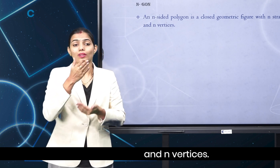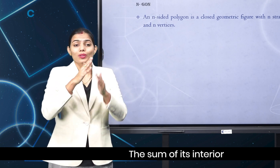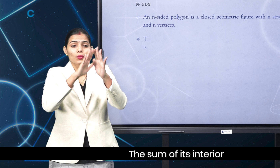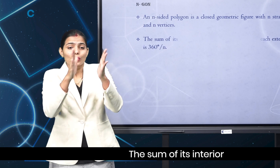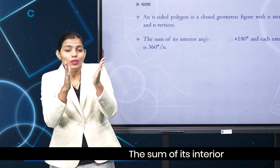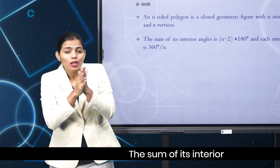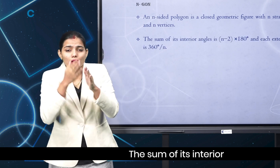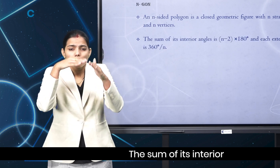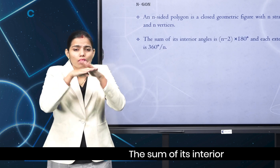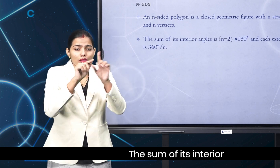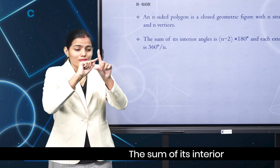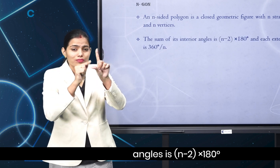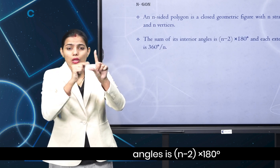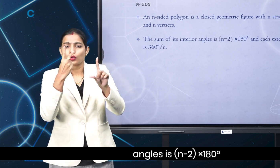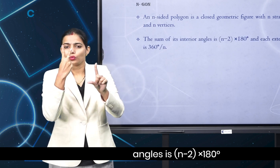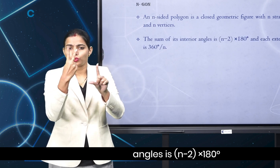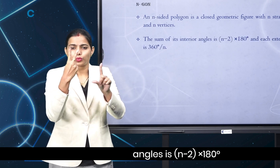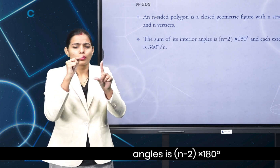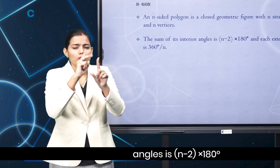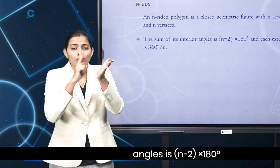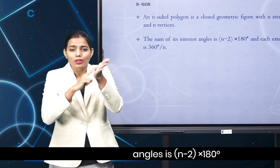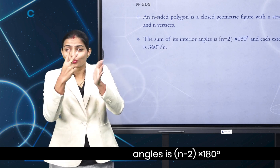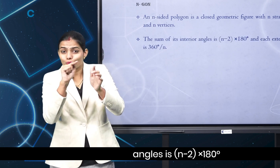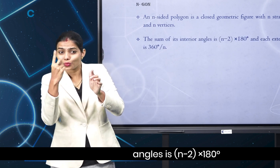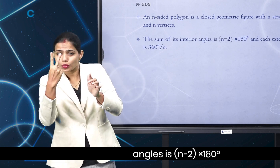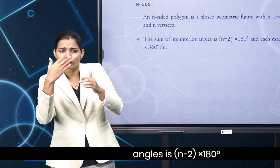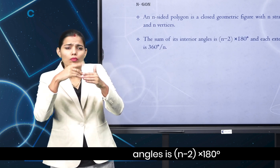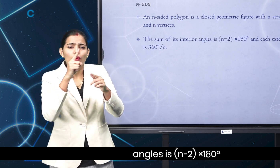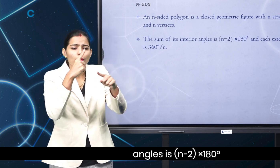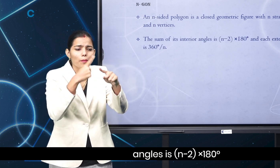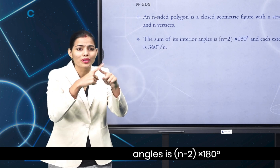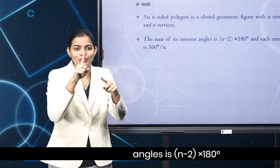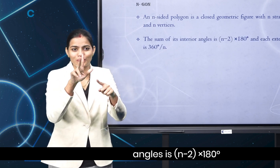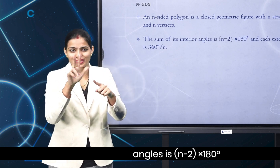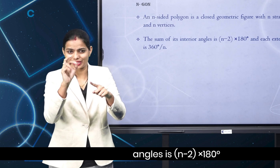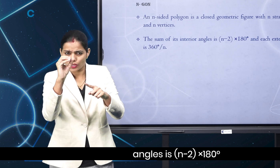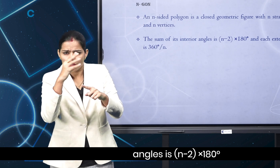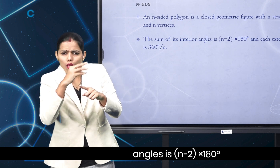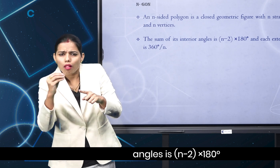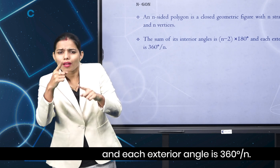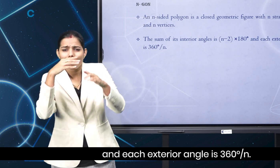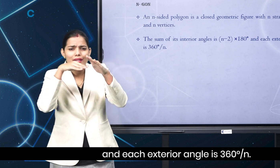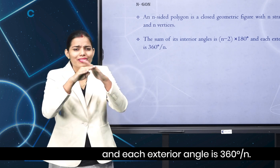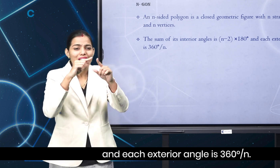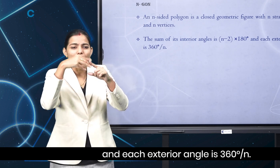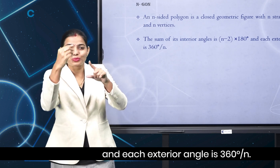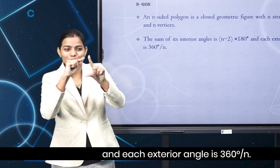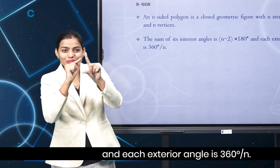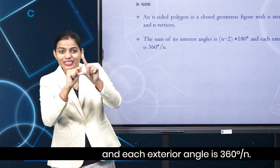The sum of its interior angles is n-2 into 180 degree and each exterior